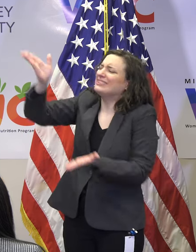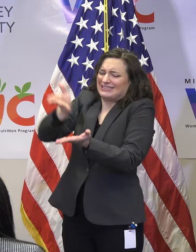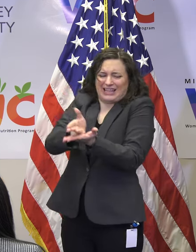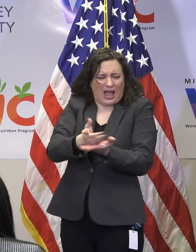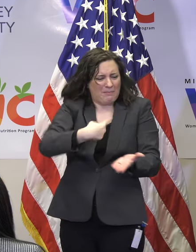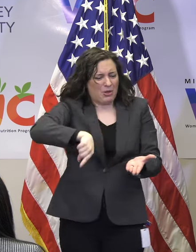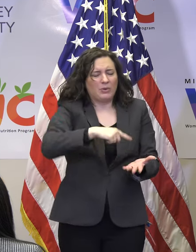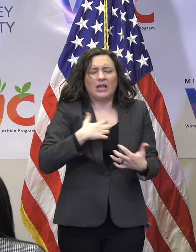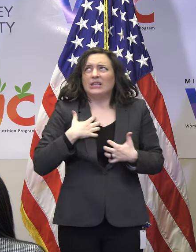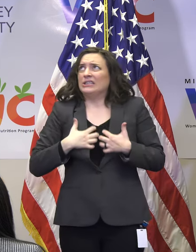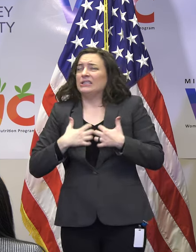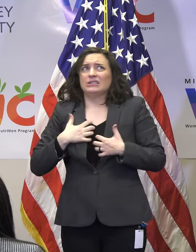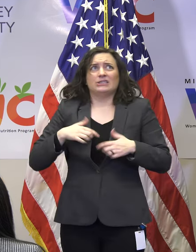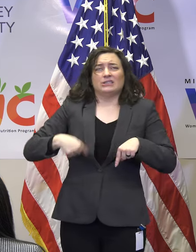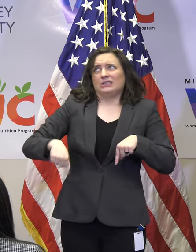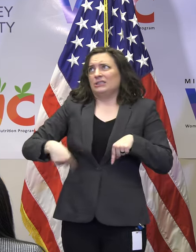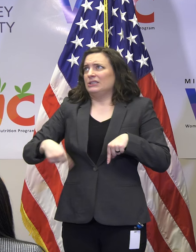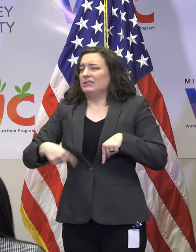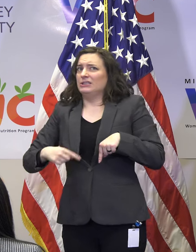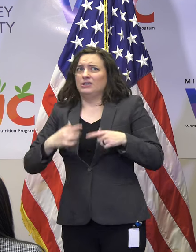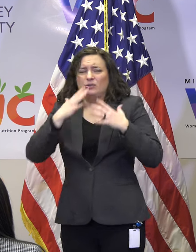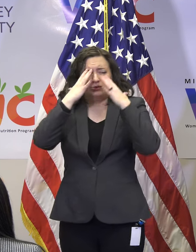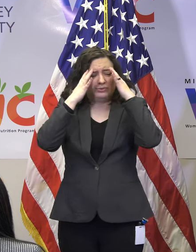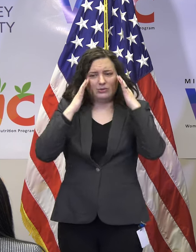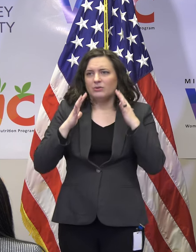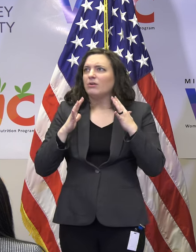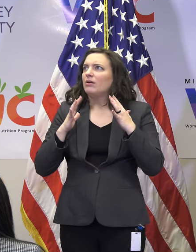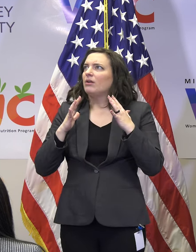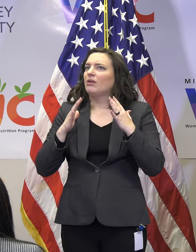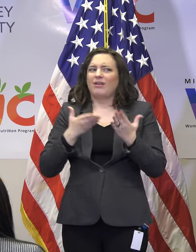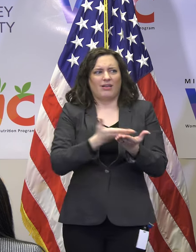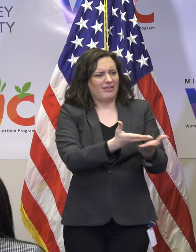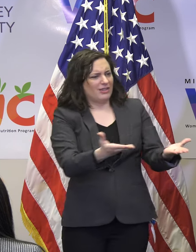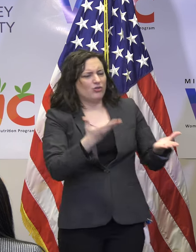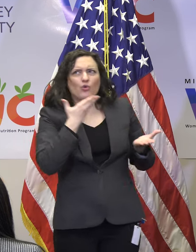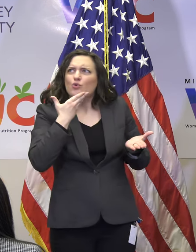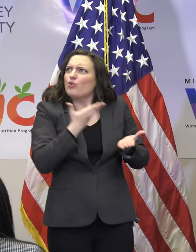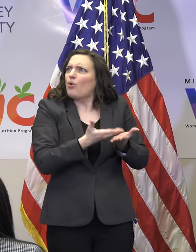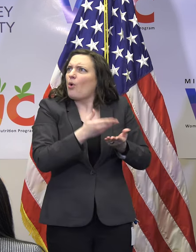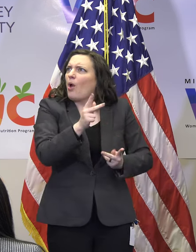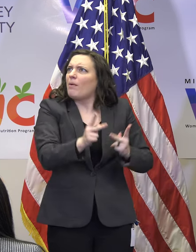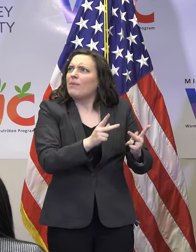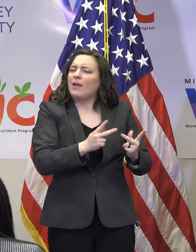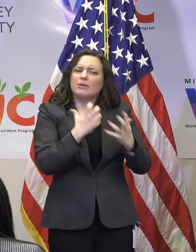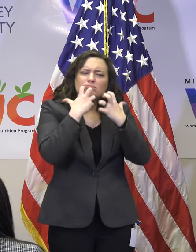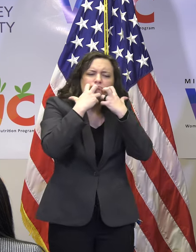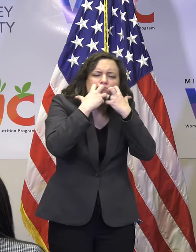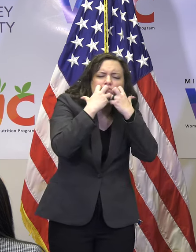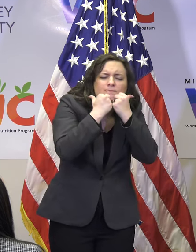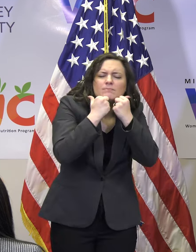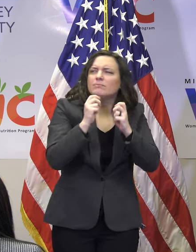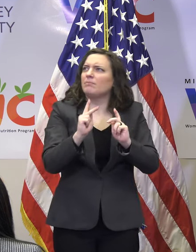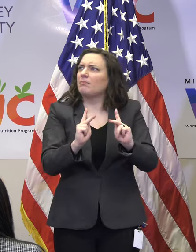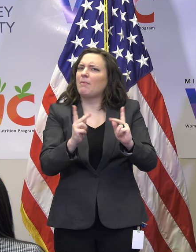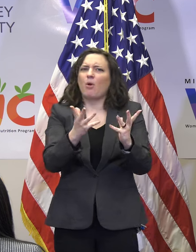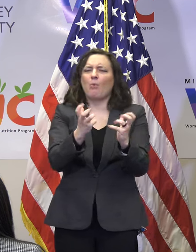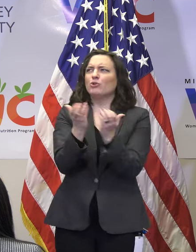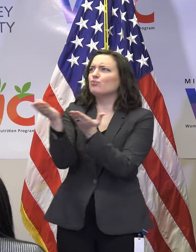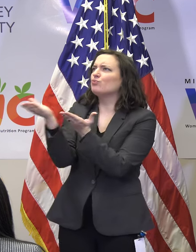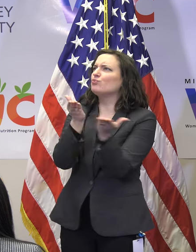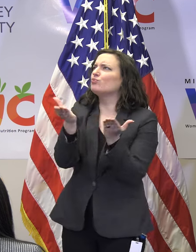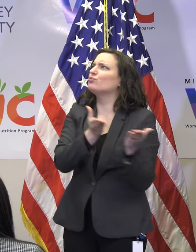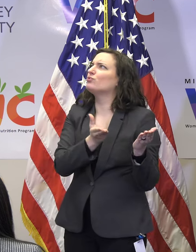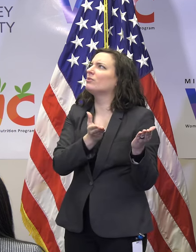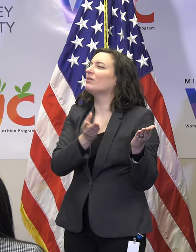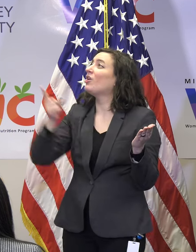have, the cloud that we've put over the good people that are working in this clinic and clinics all across America, indicate to them